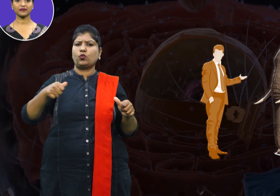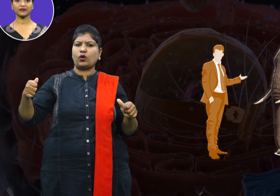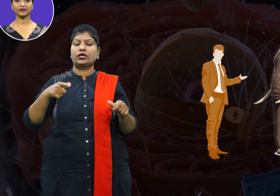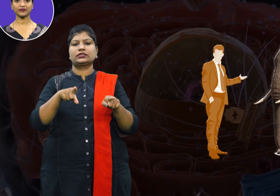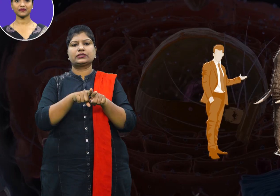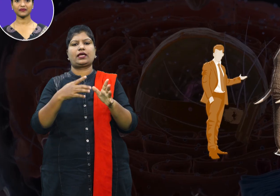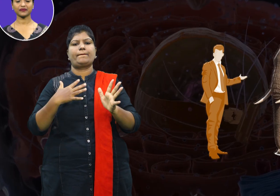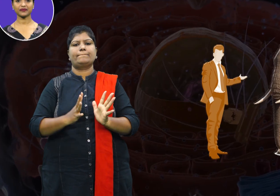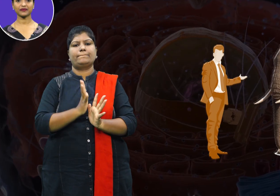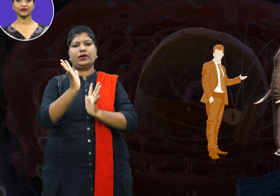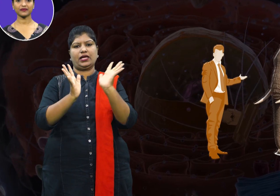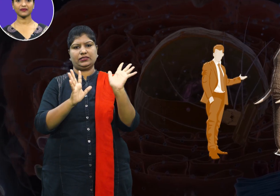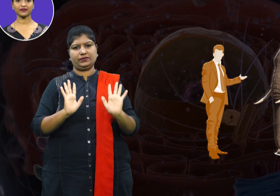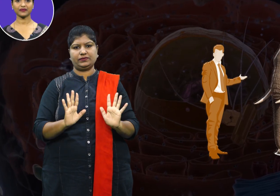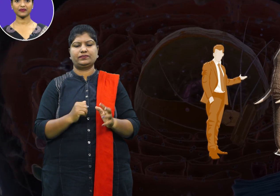branched.